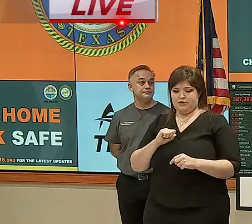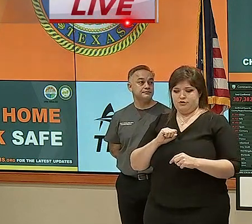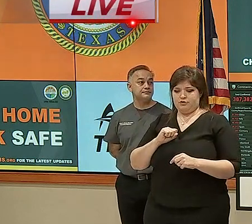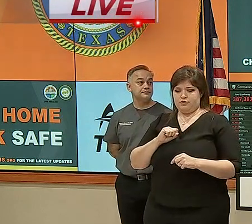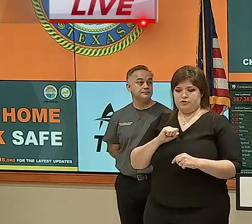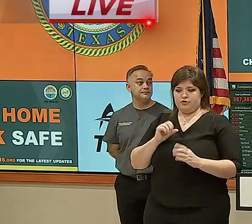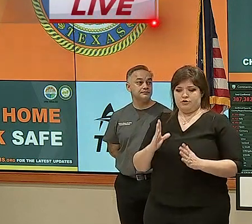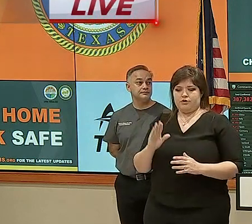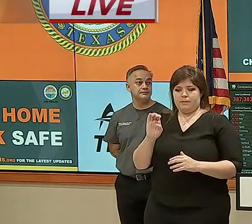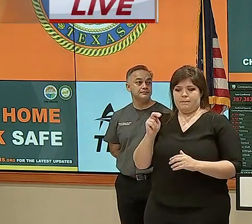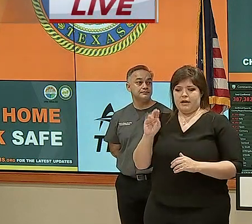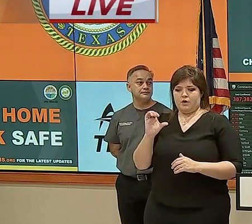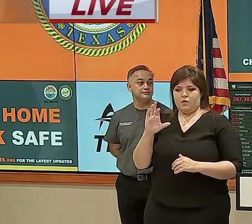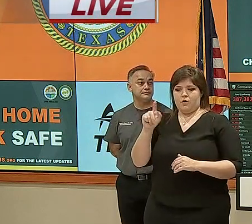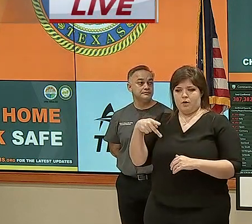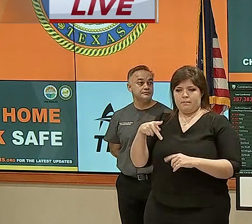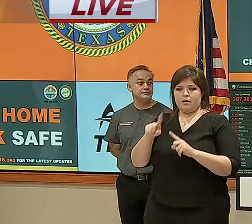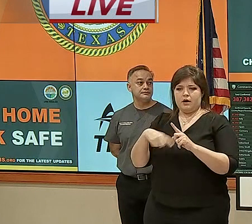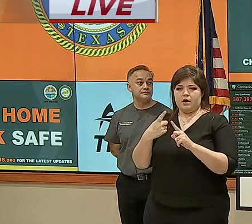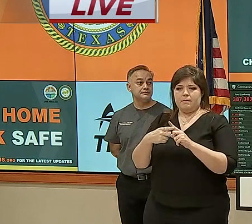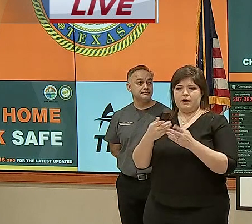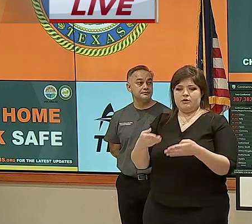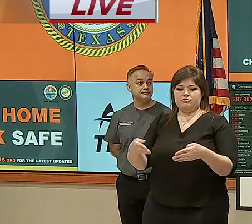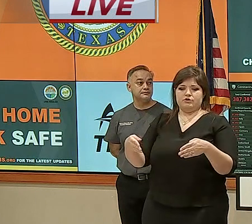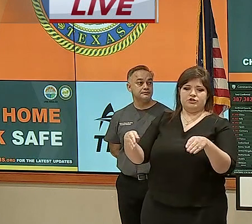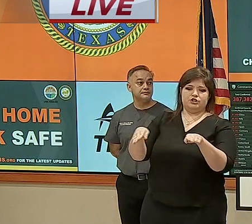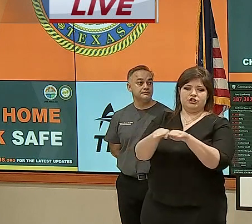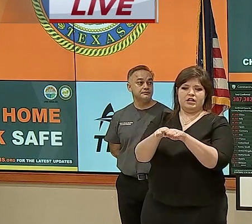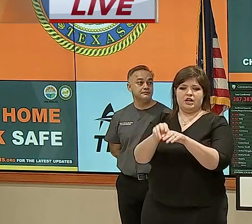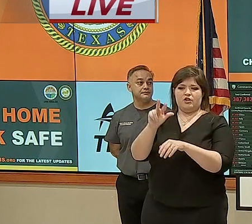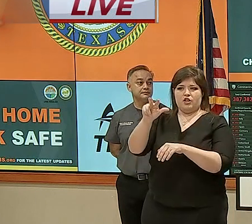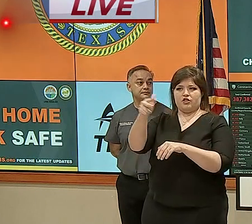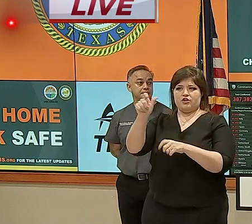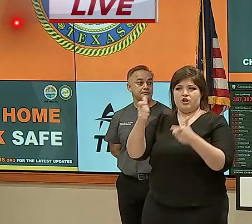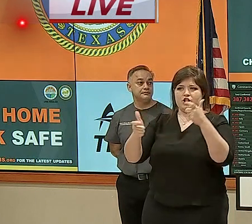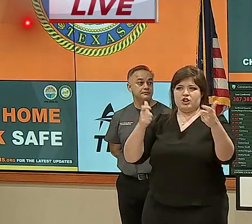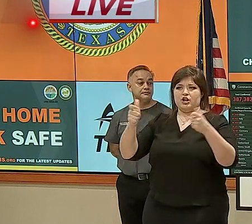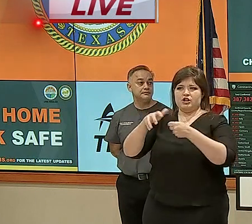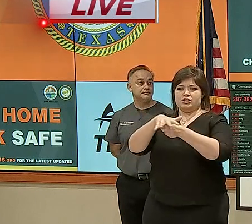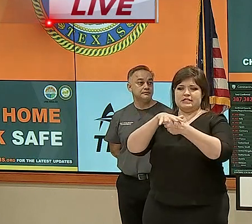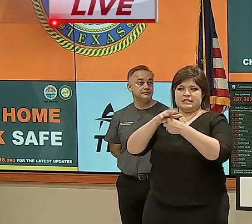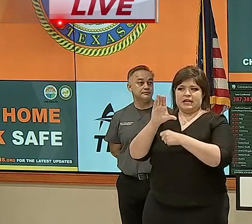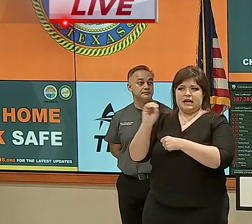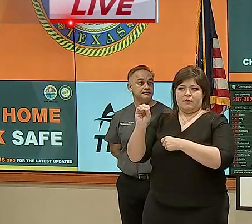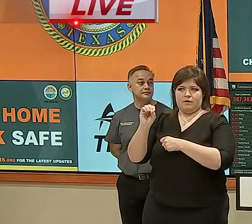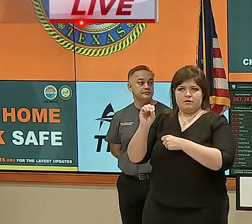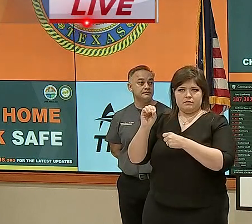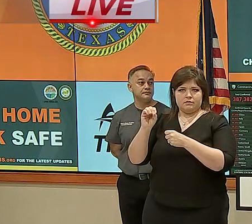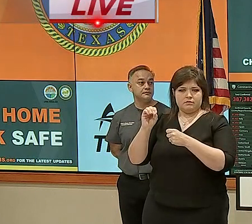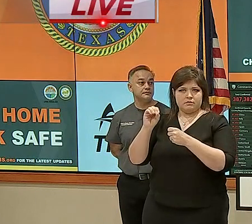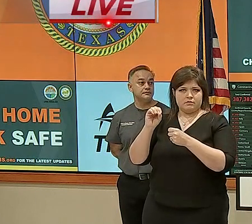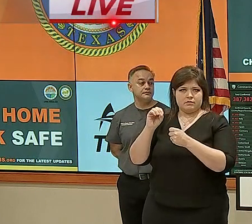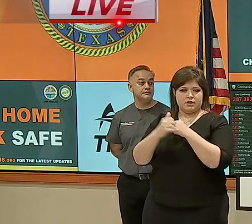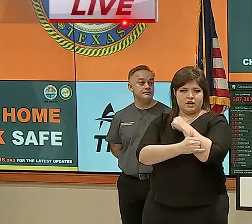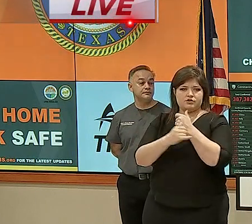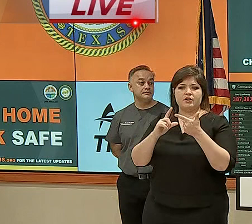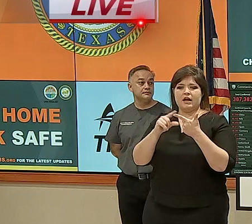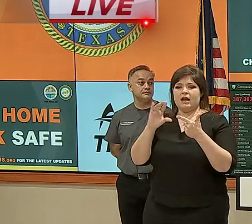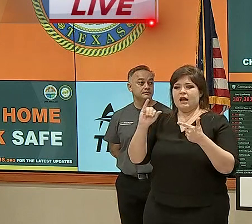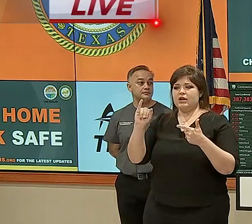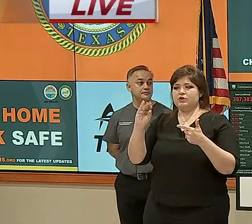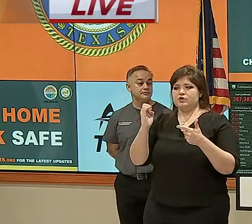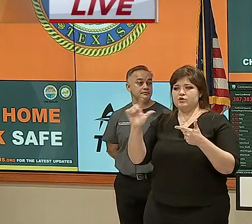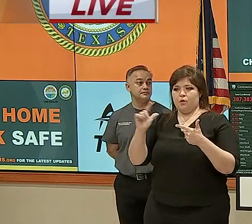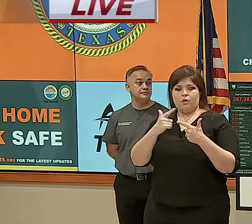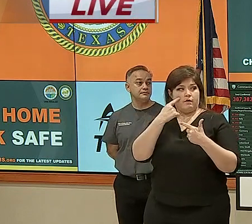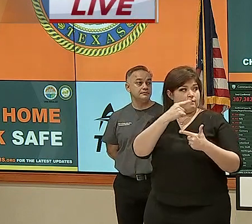is critical about shutting down the third largest county in the country. And also a question from Joel Eisenbaum from KPRC for